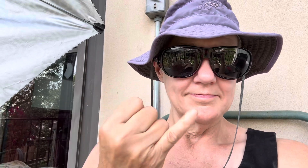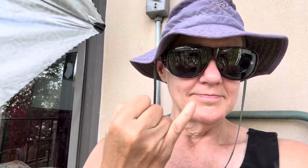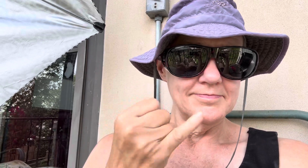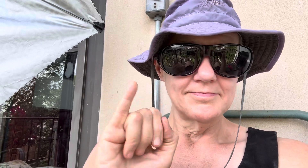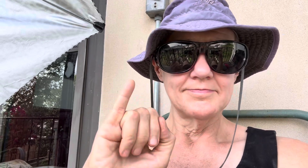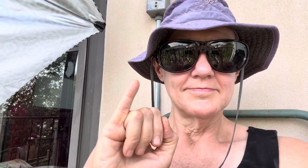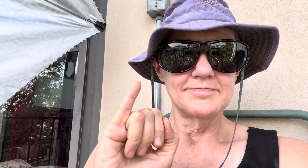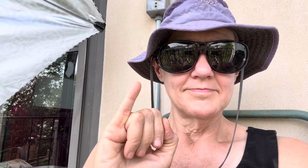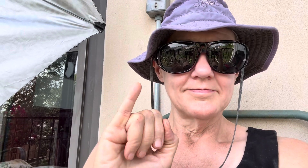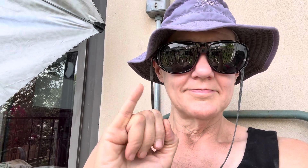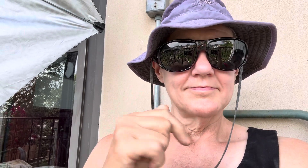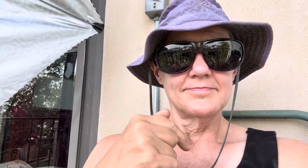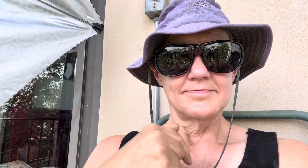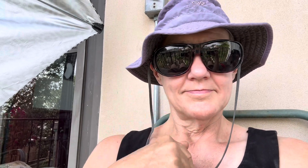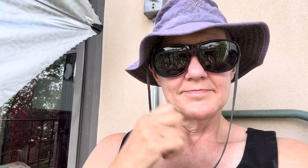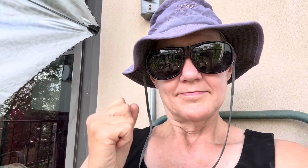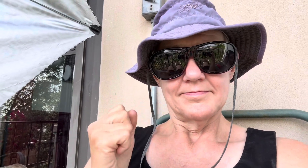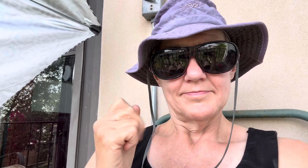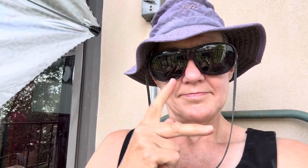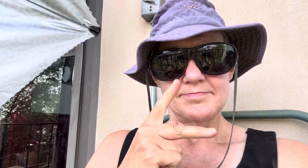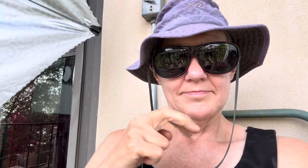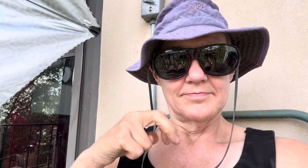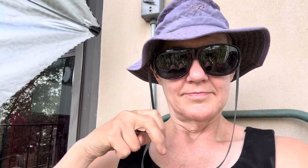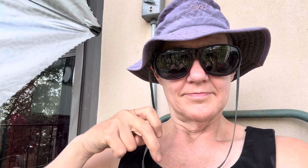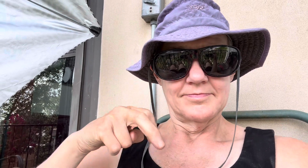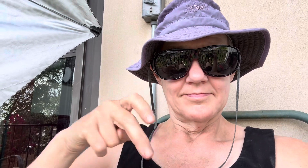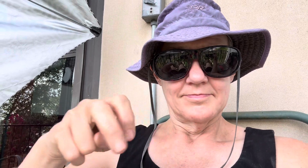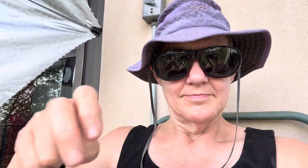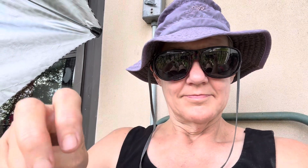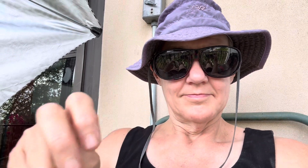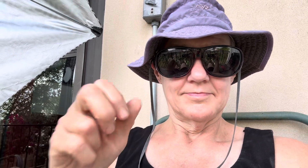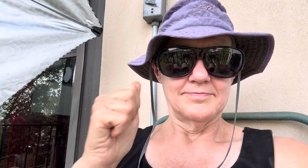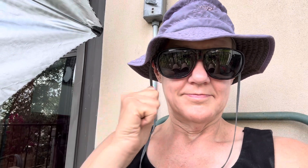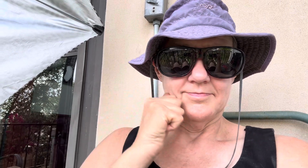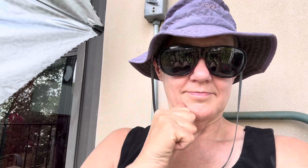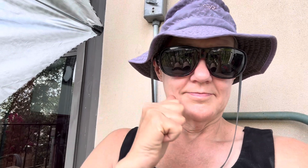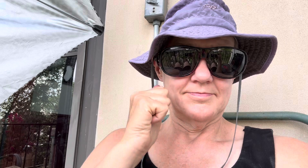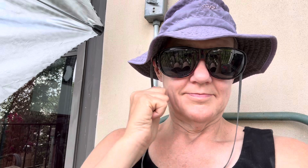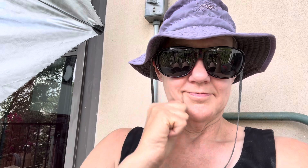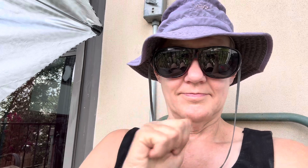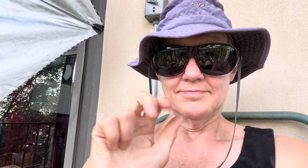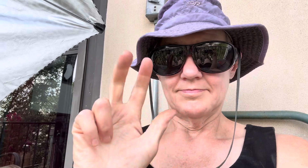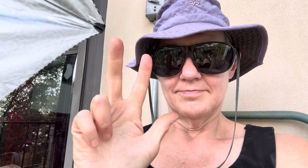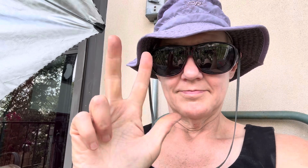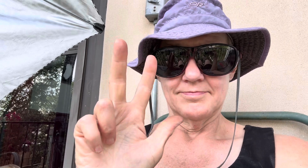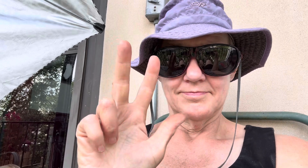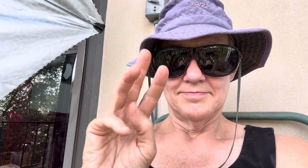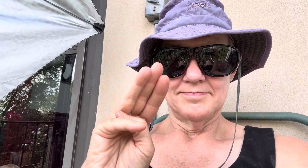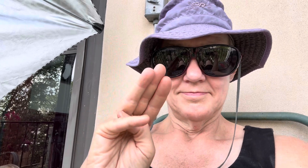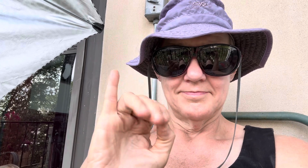Because Dale can do more and he's more independent, I'm back to walking every day, 3